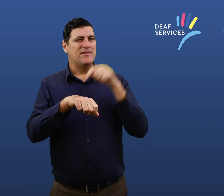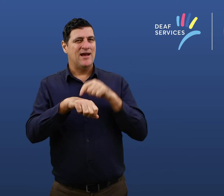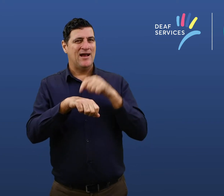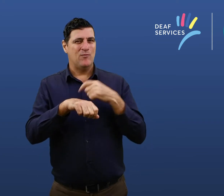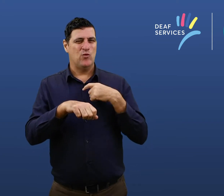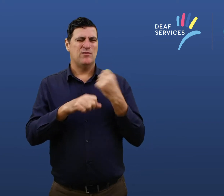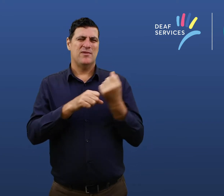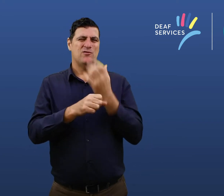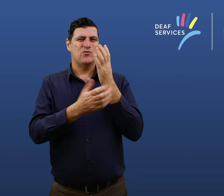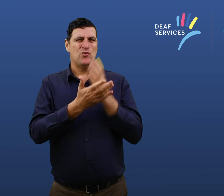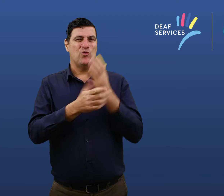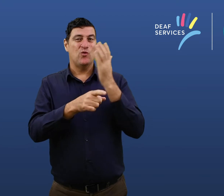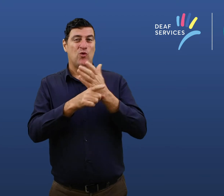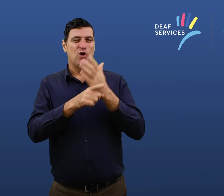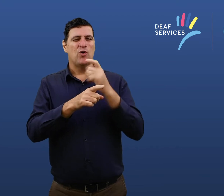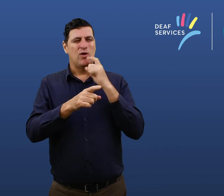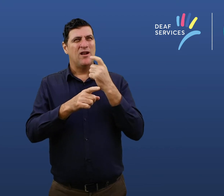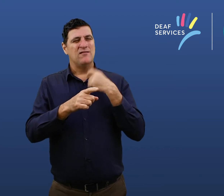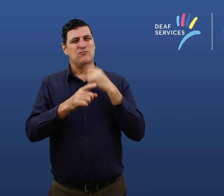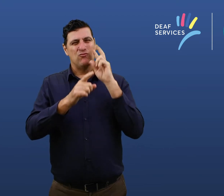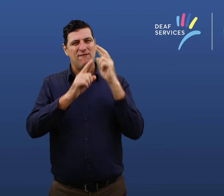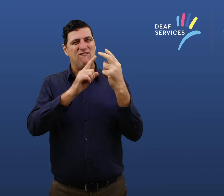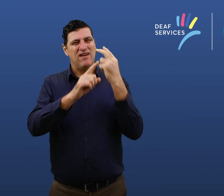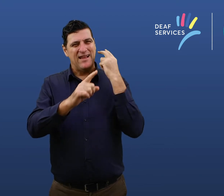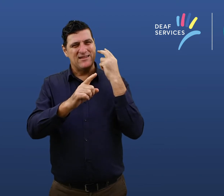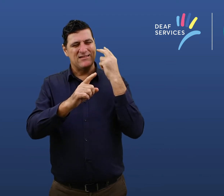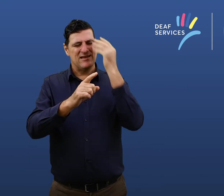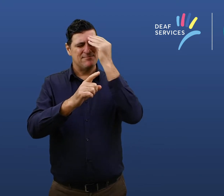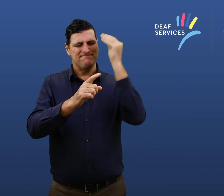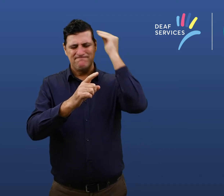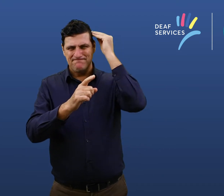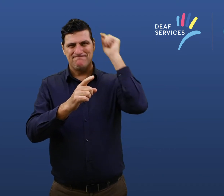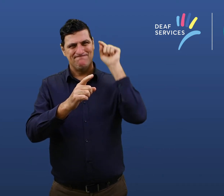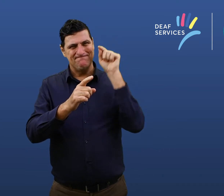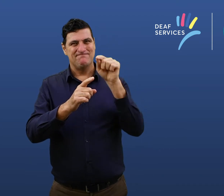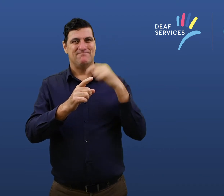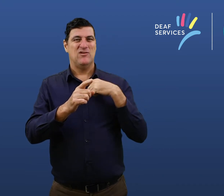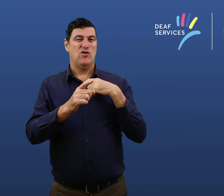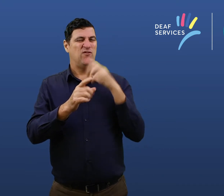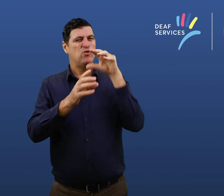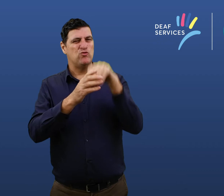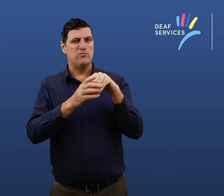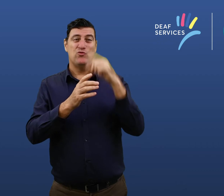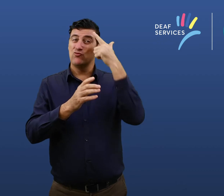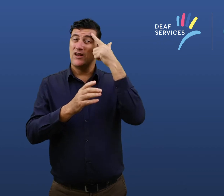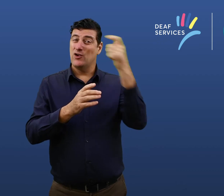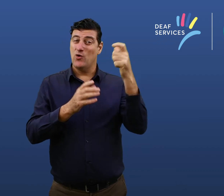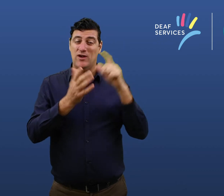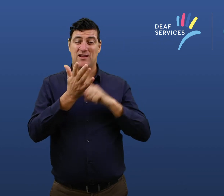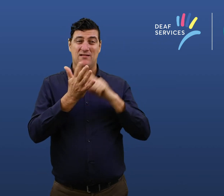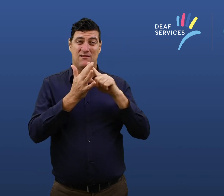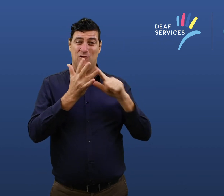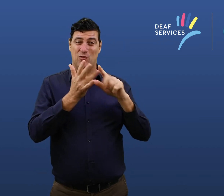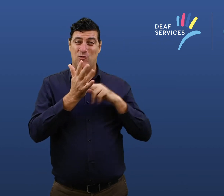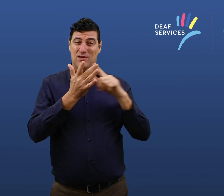which we work. At the same time, we want to make sure that the work will be reflective and really show